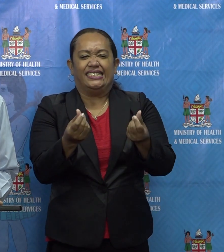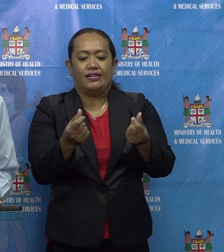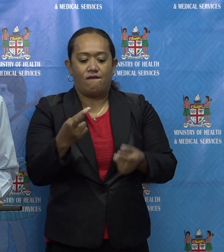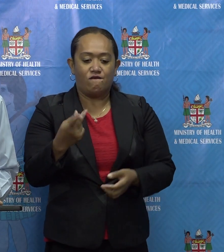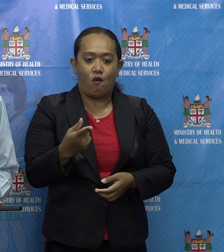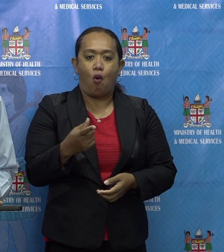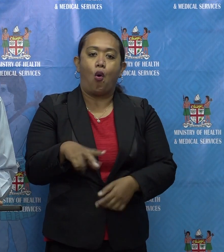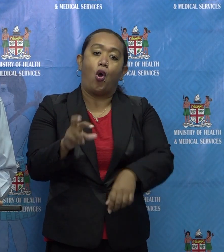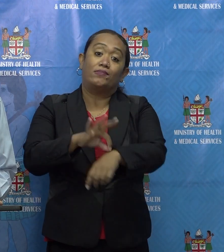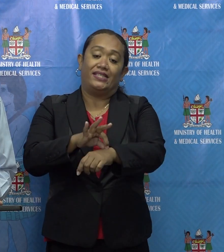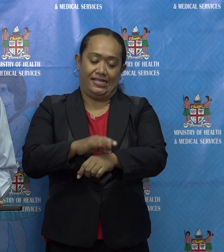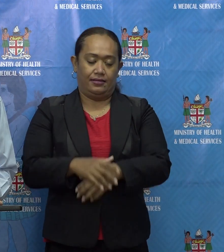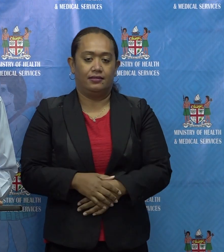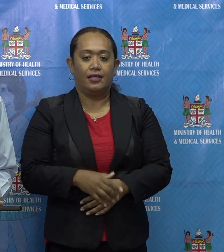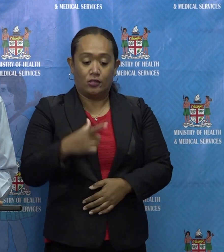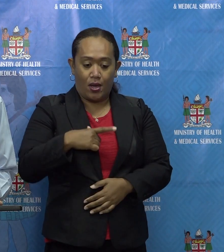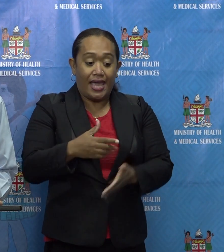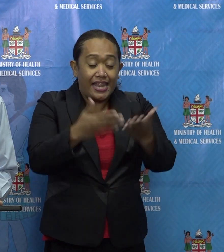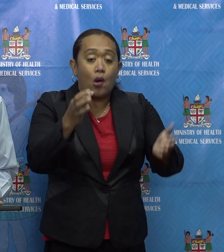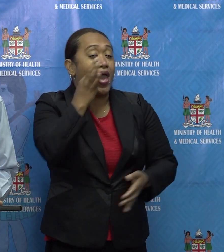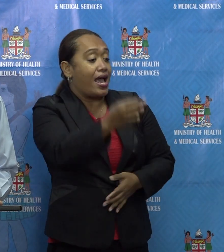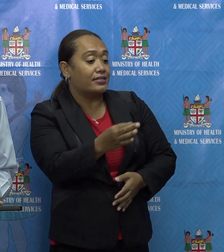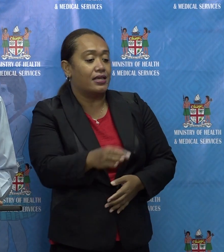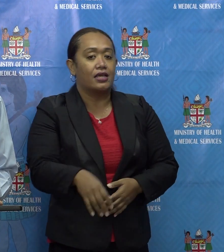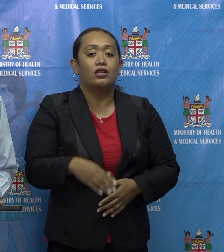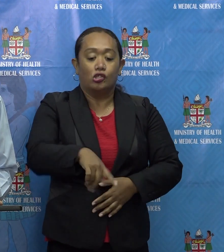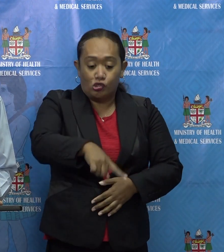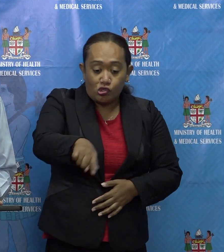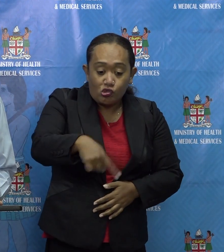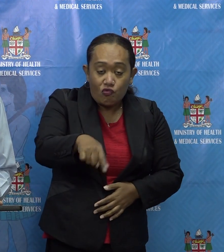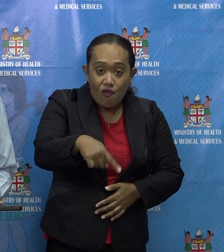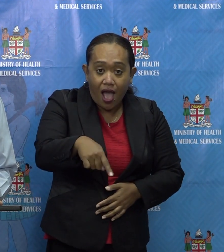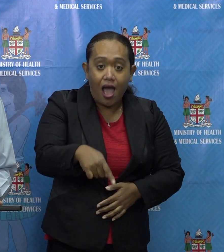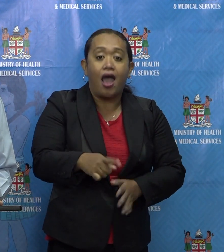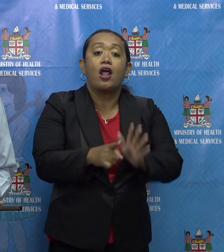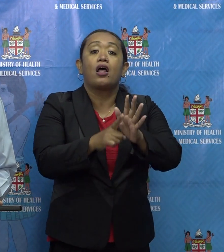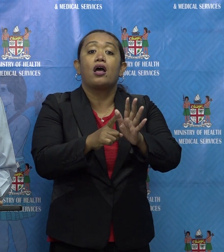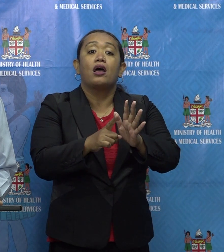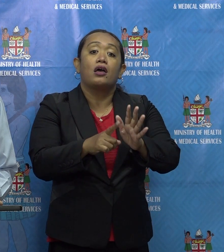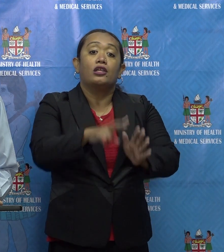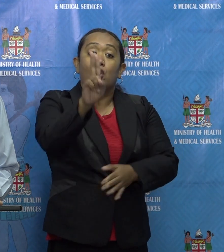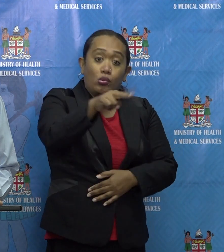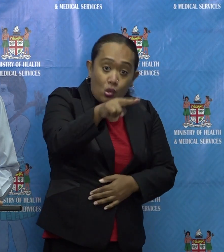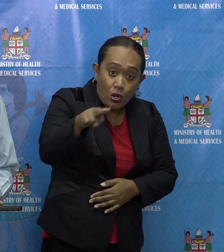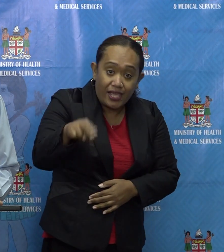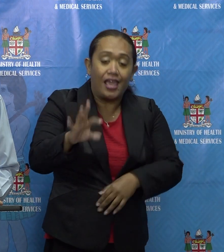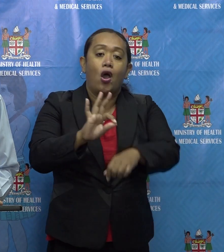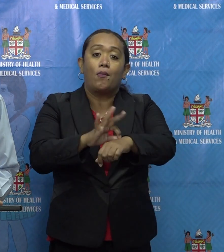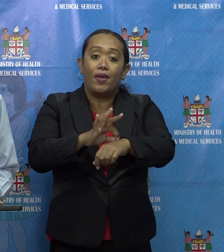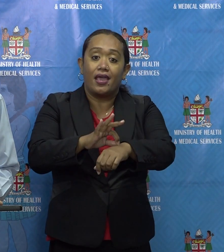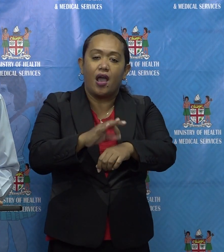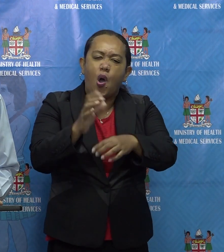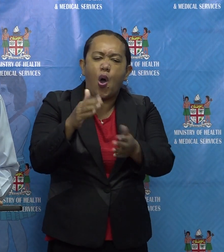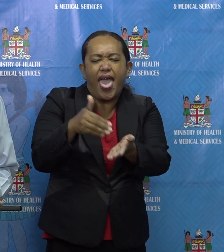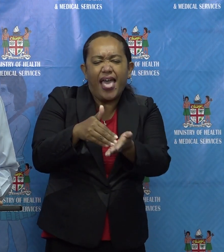private general practitioners in the Suva Nosori Lami corridor will soon offer non-COVID related treatments and